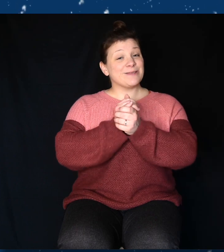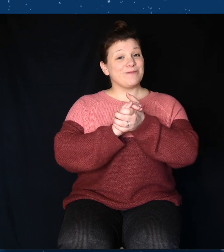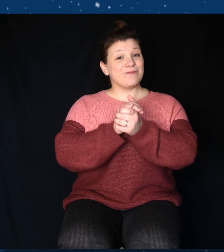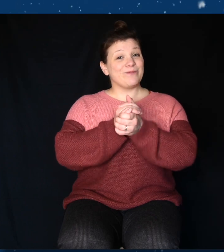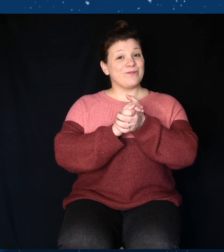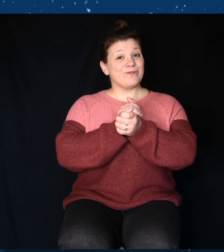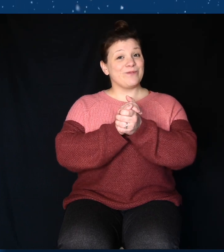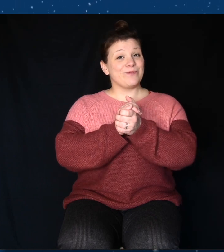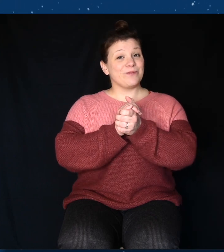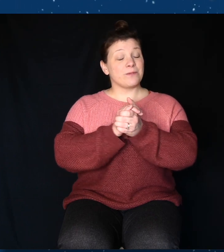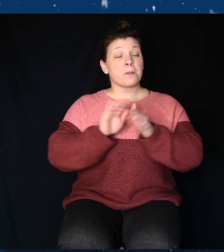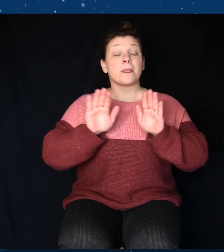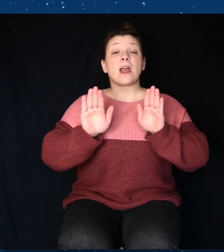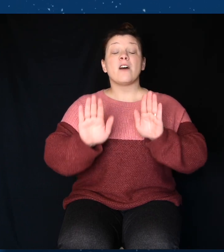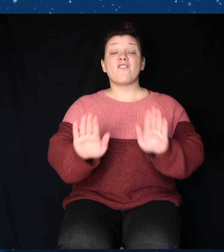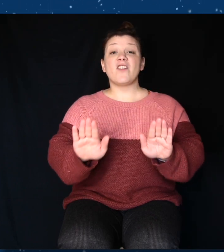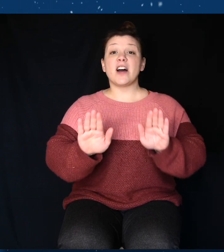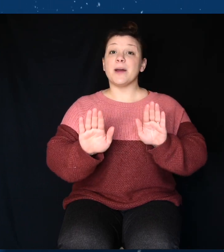Fireplace.